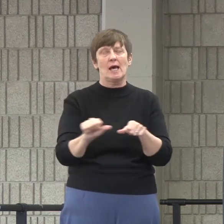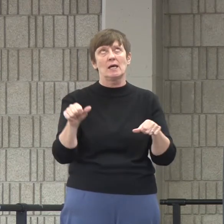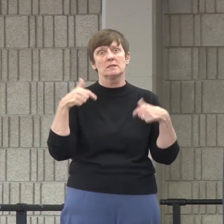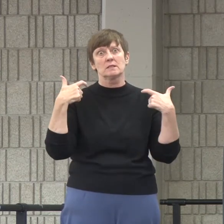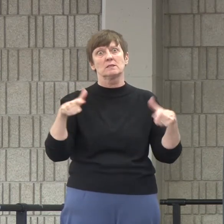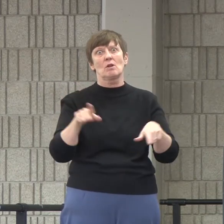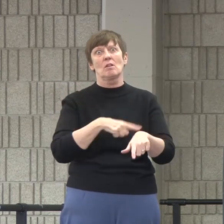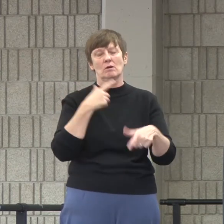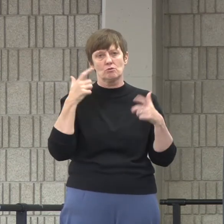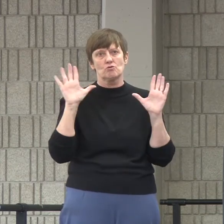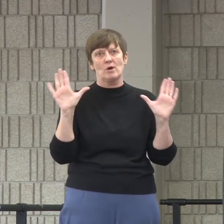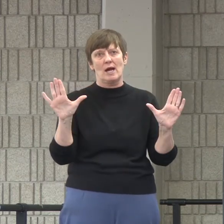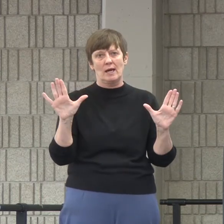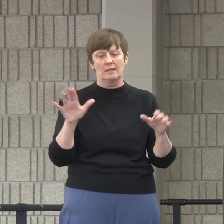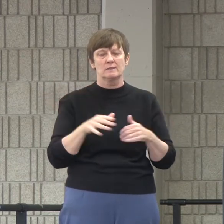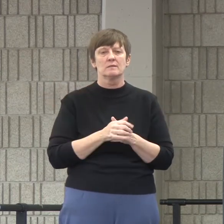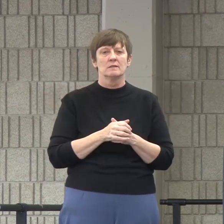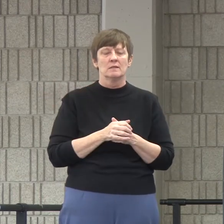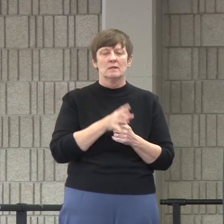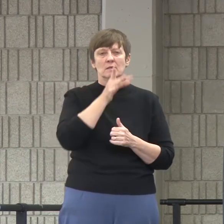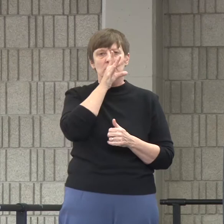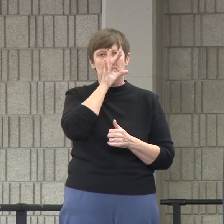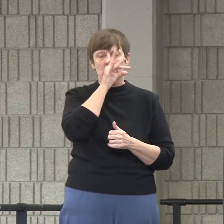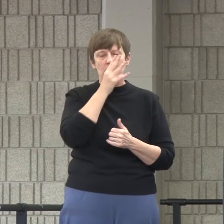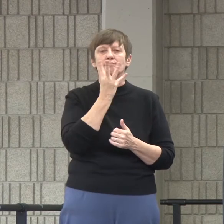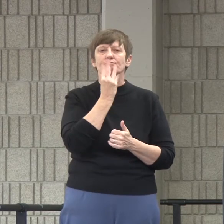great. Hayom katzar.